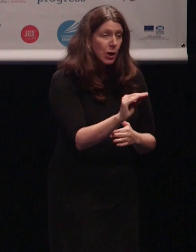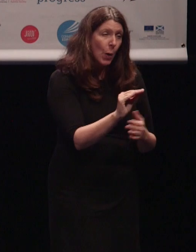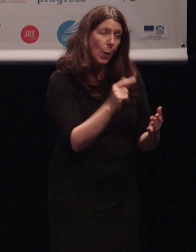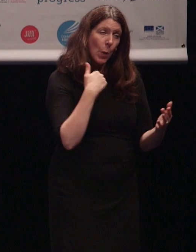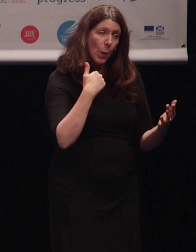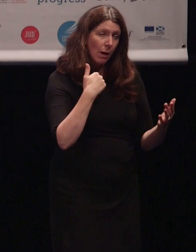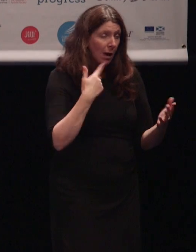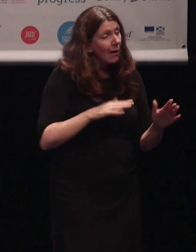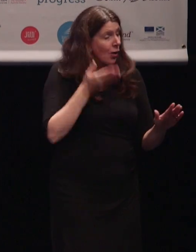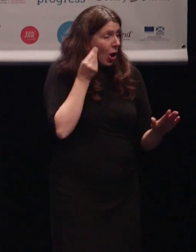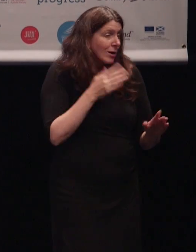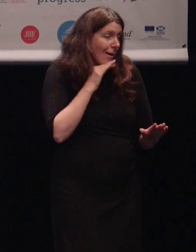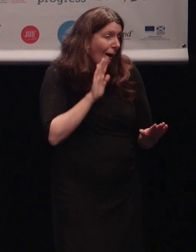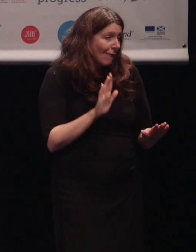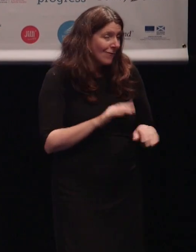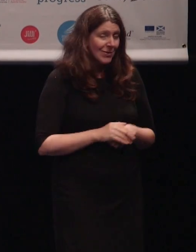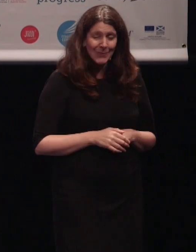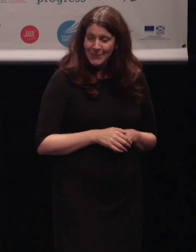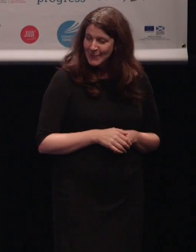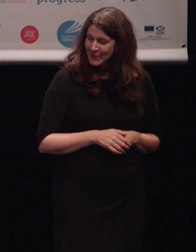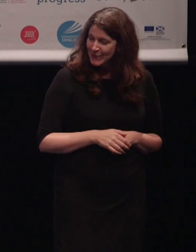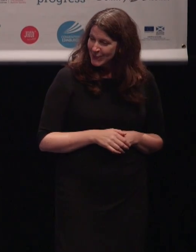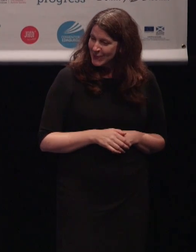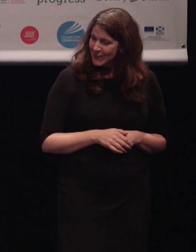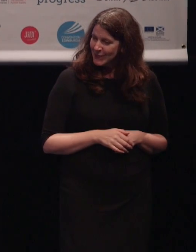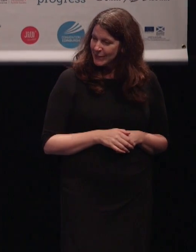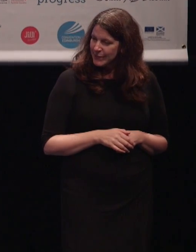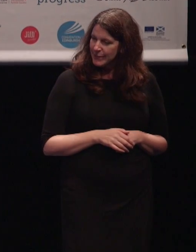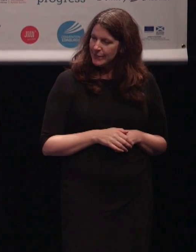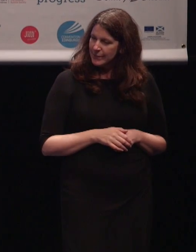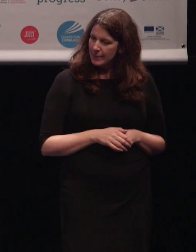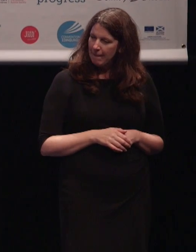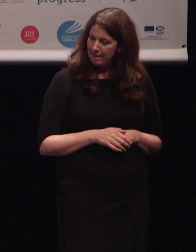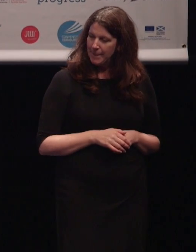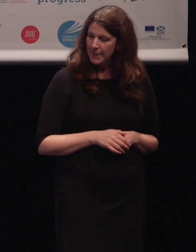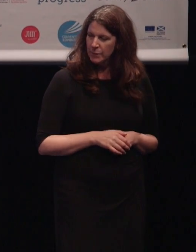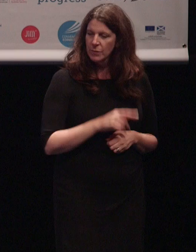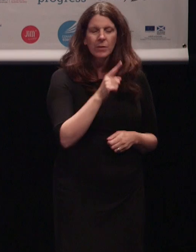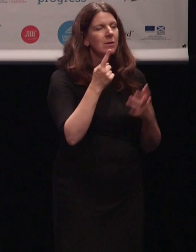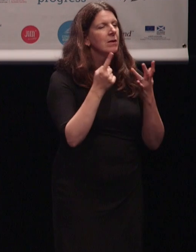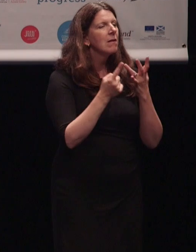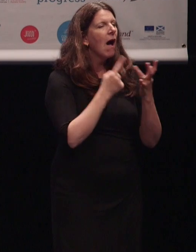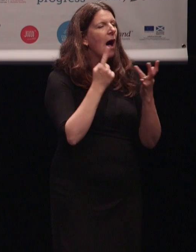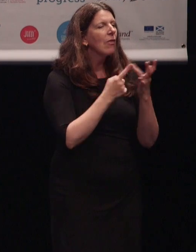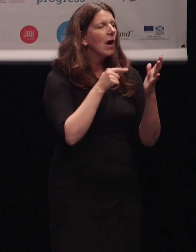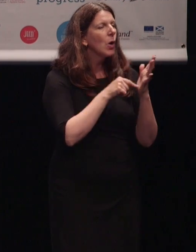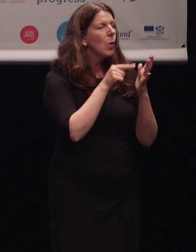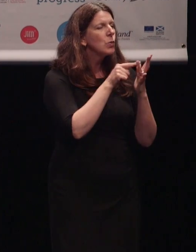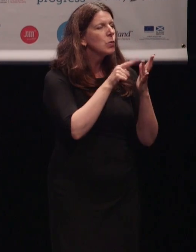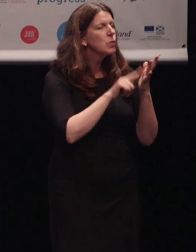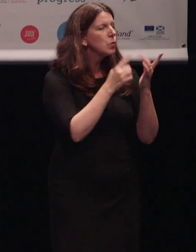of the professionality. And then another tool that I